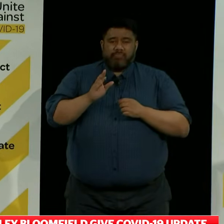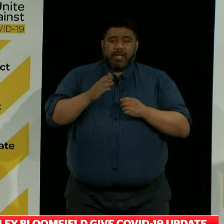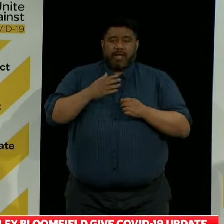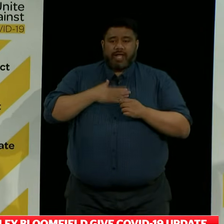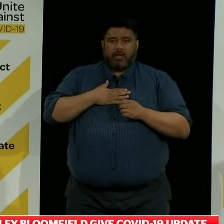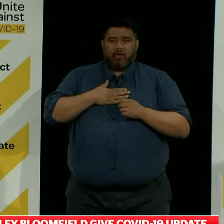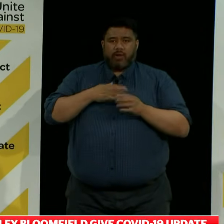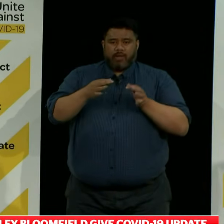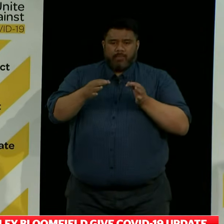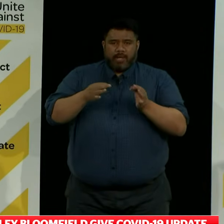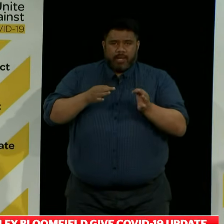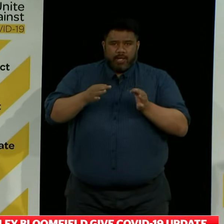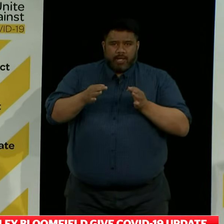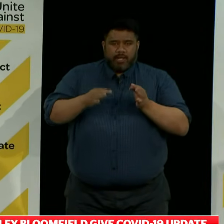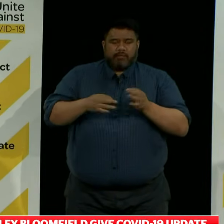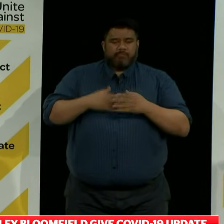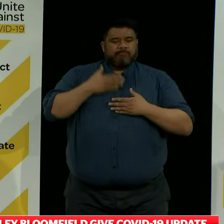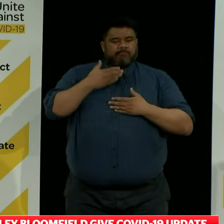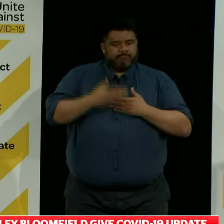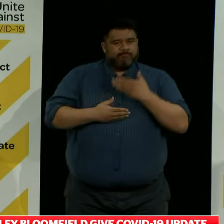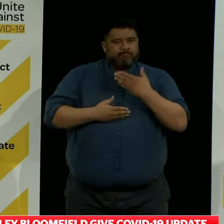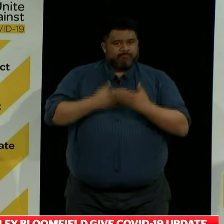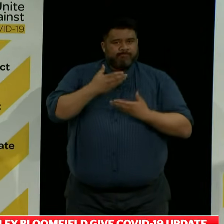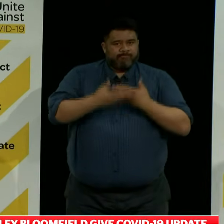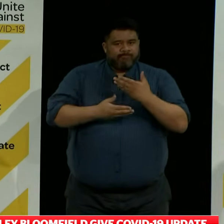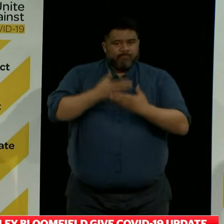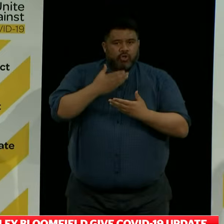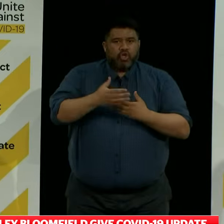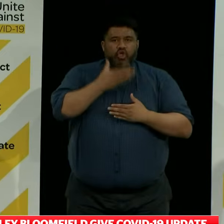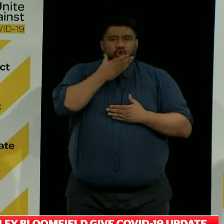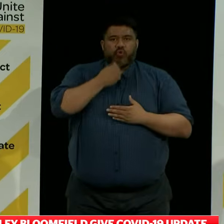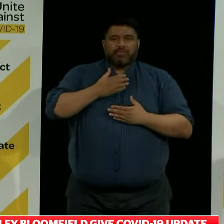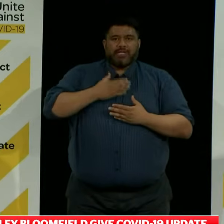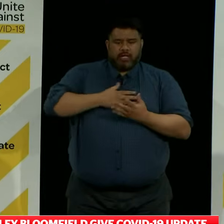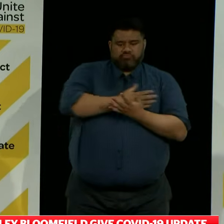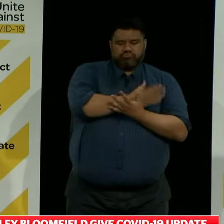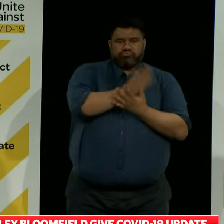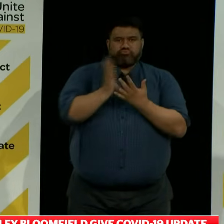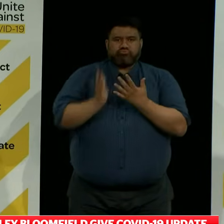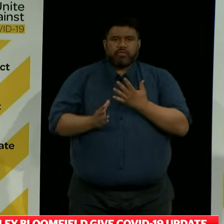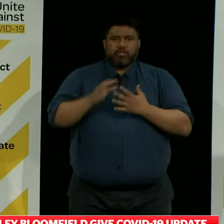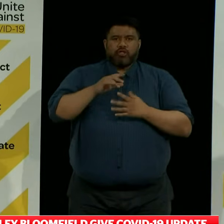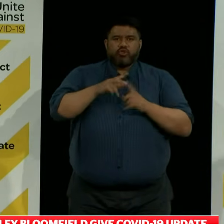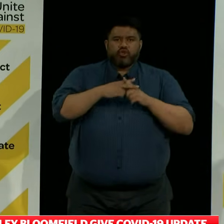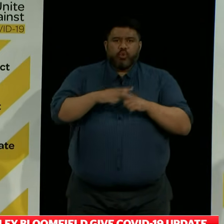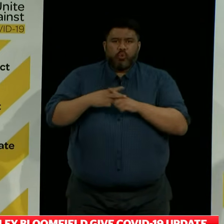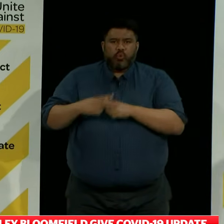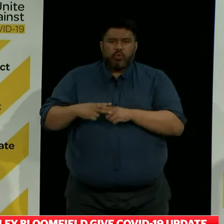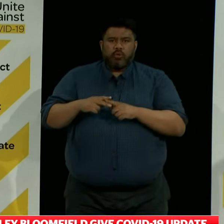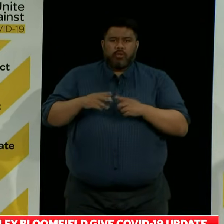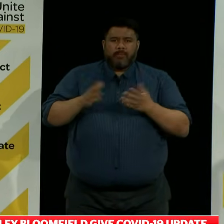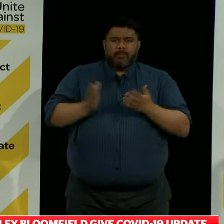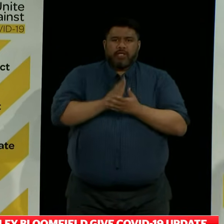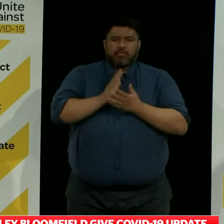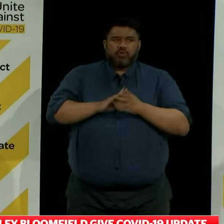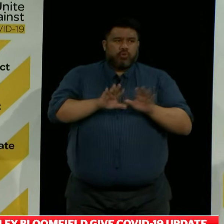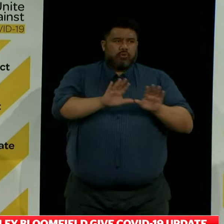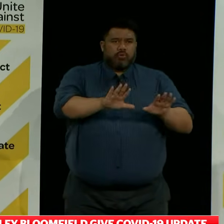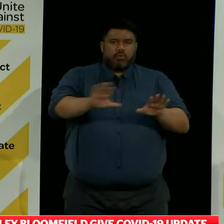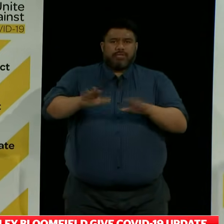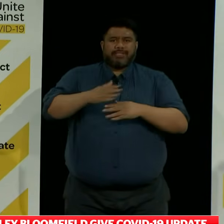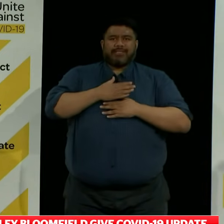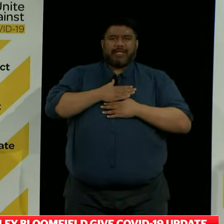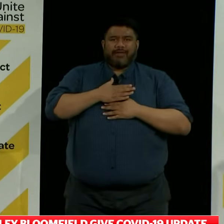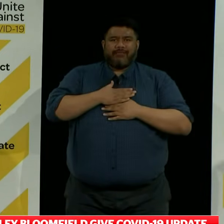to continue to use all the tools that we have available to keep COVID away from people in the community, because we're